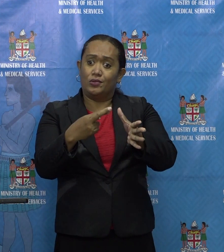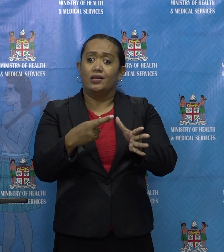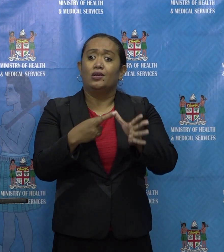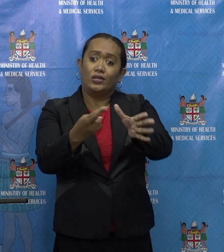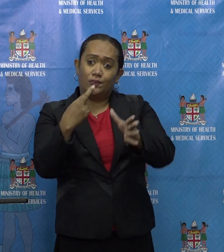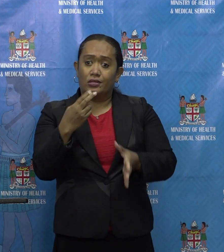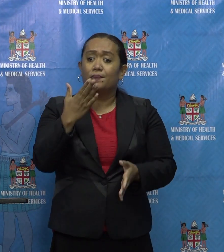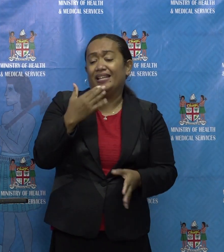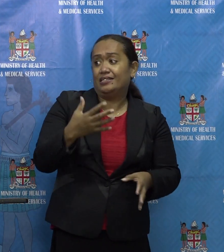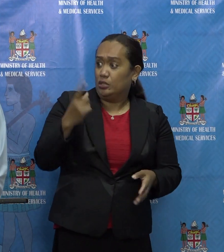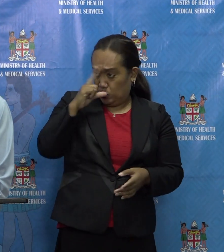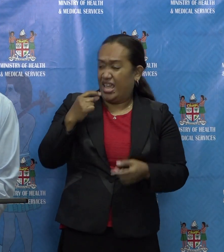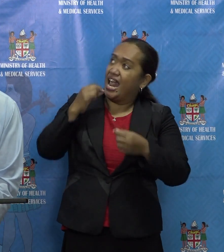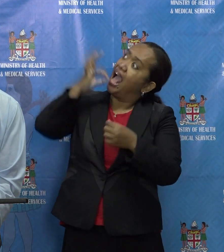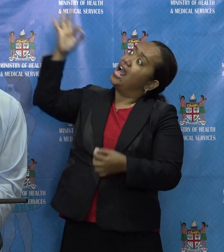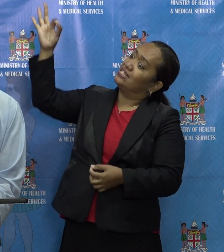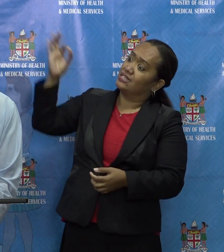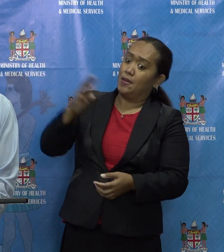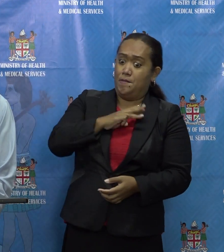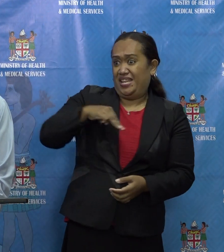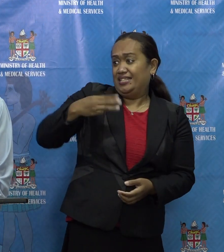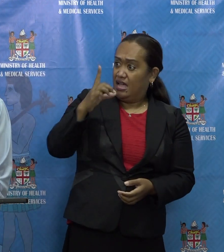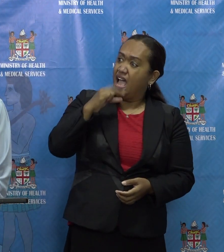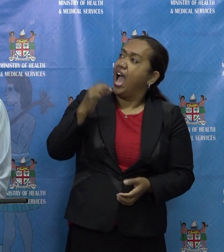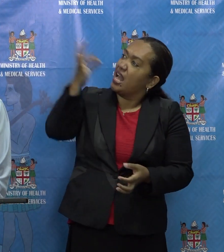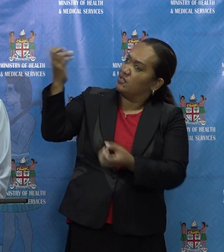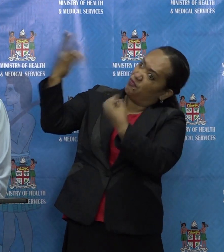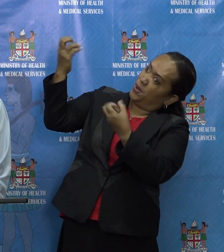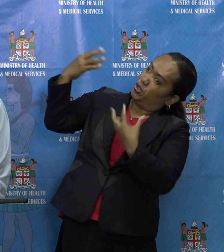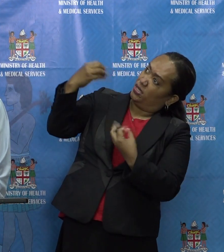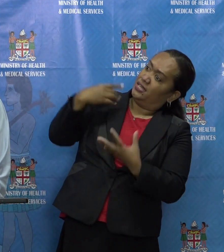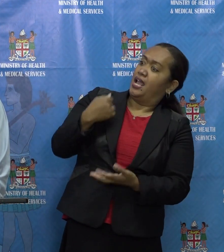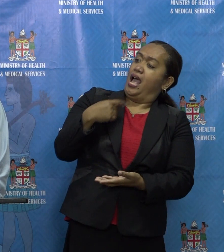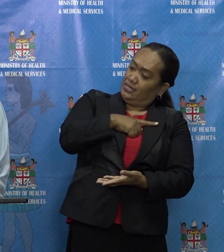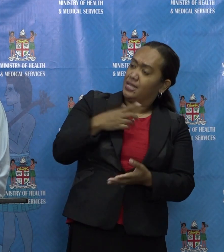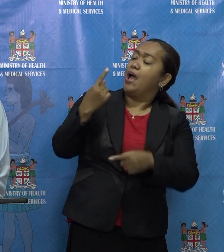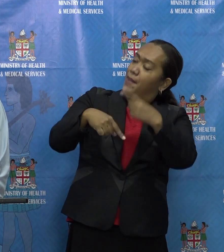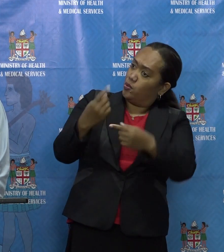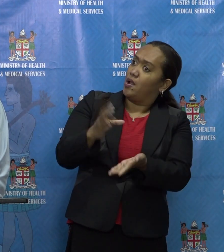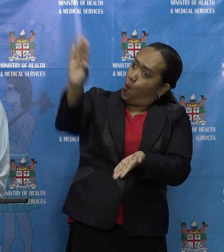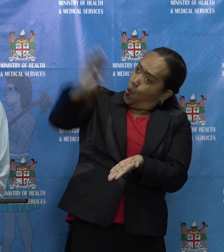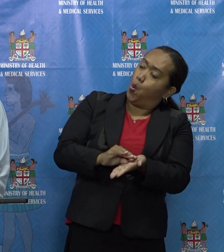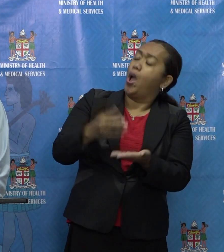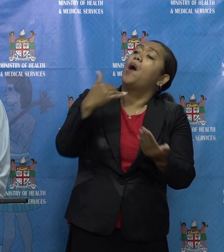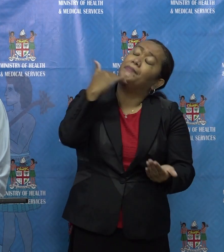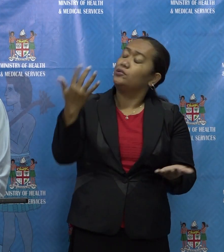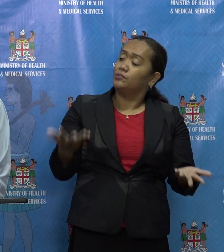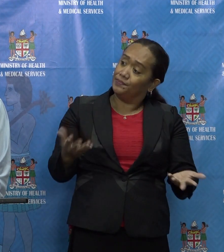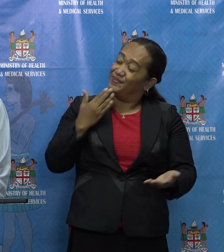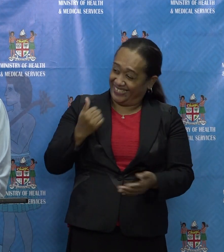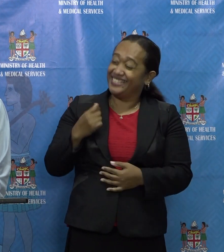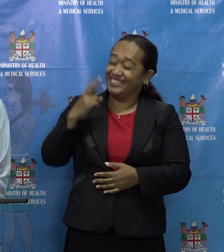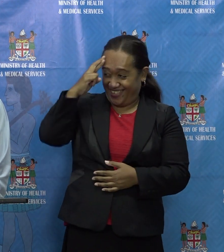the word up to the appropriate minister, that maybe the taxpayers of this country could hear from him, sir. Thank